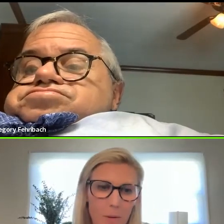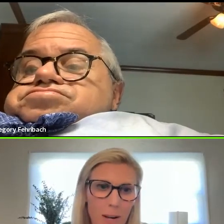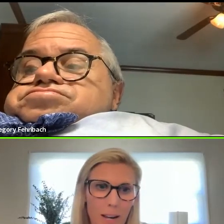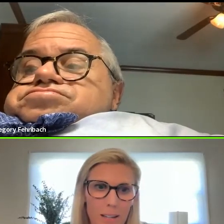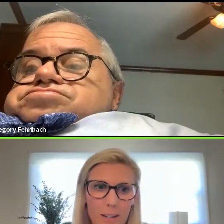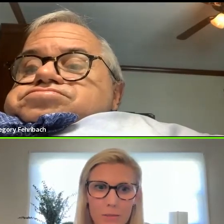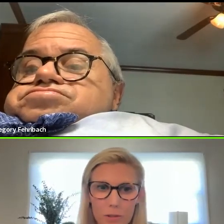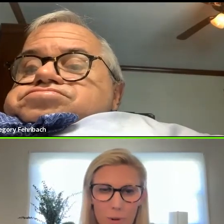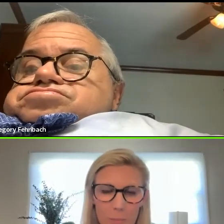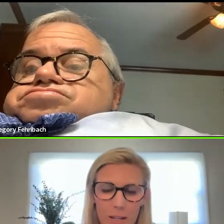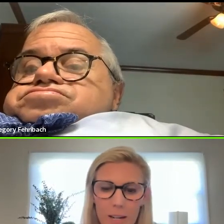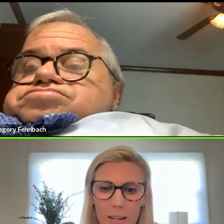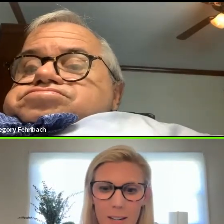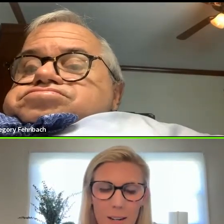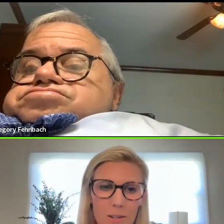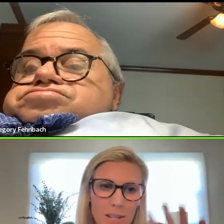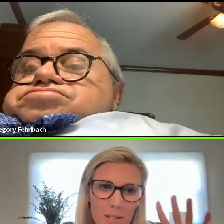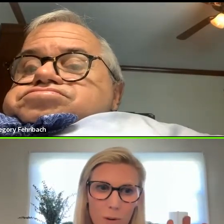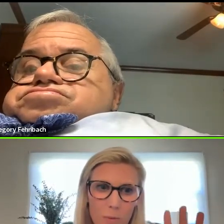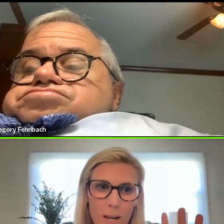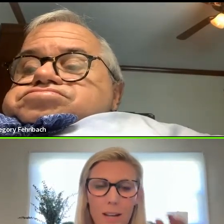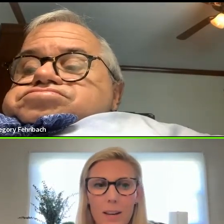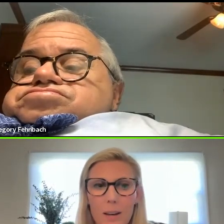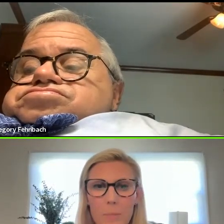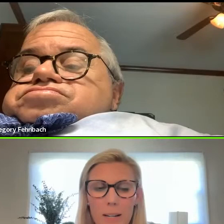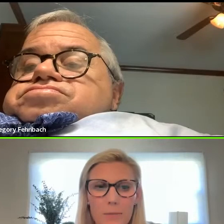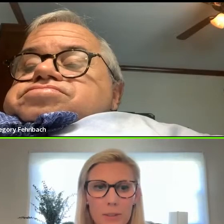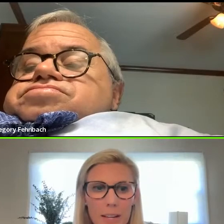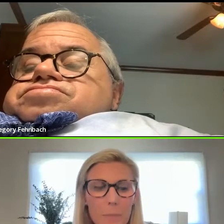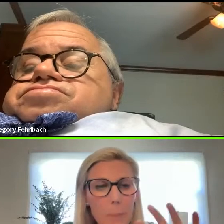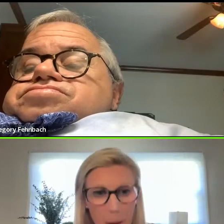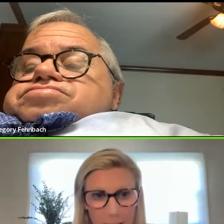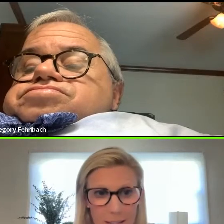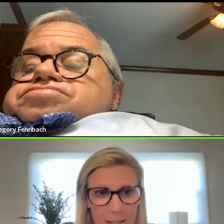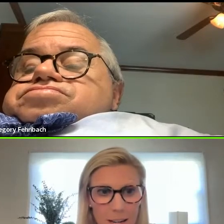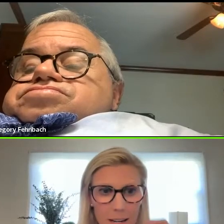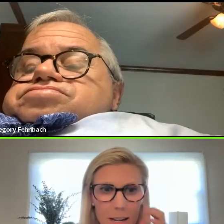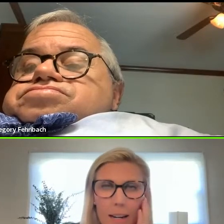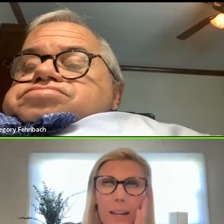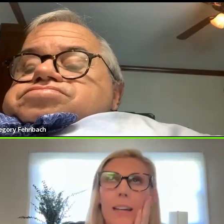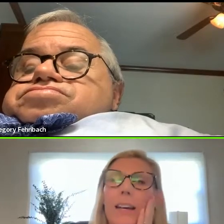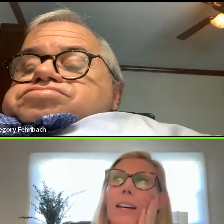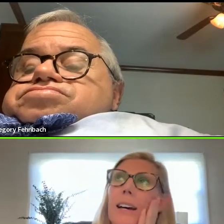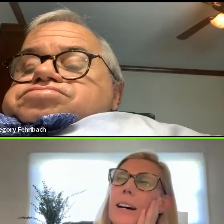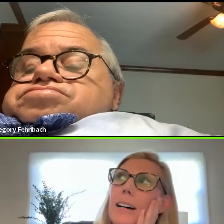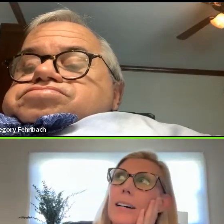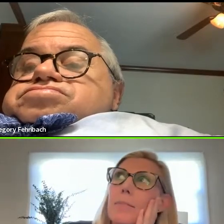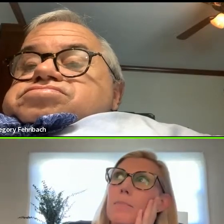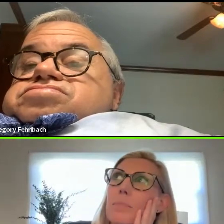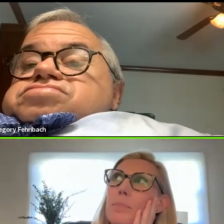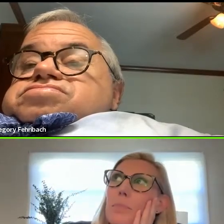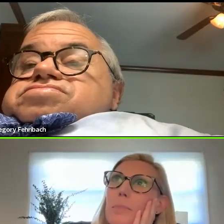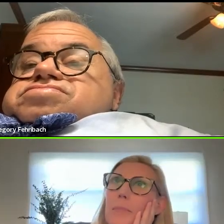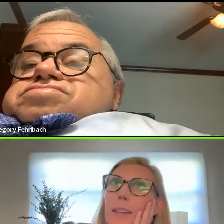more timely way, and others could replicate it. So that's one way. But if you're thinking about bias in AI,